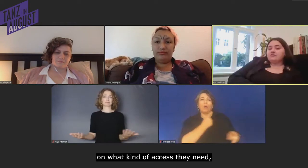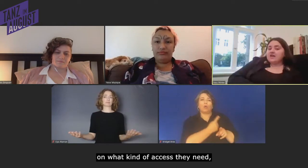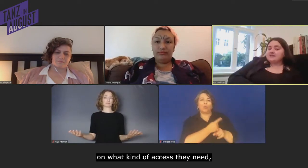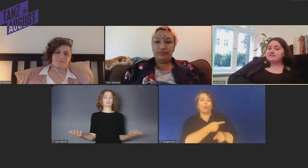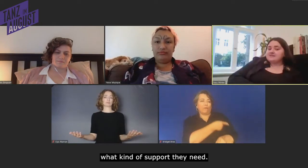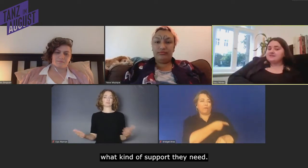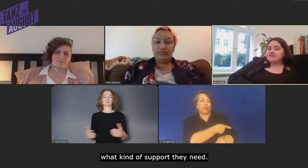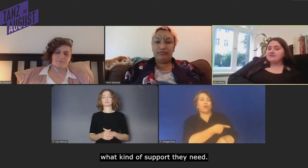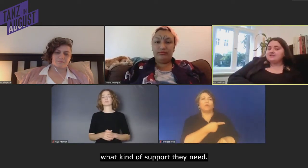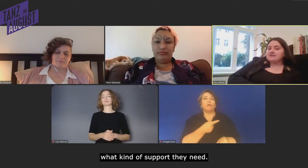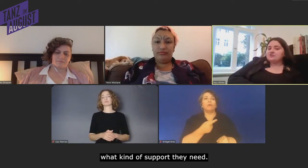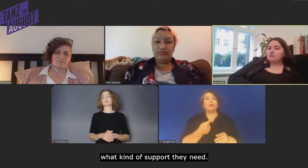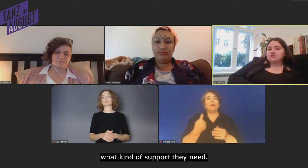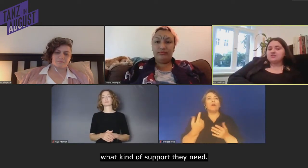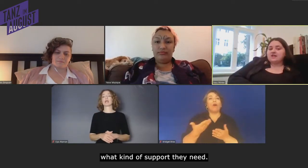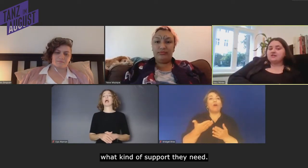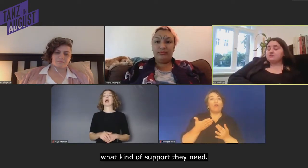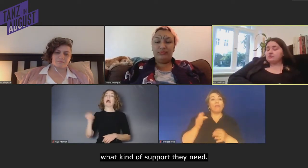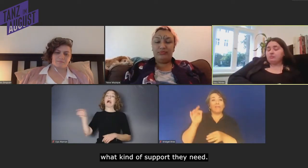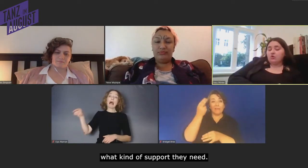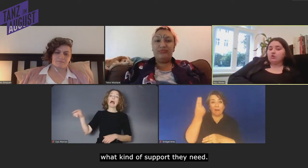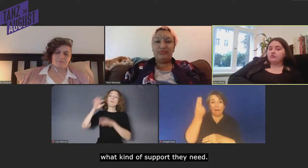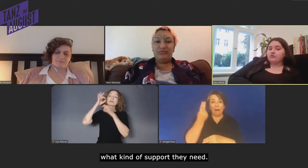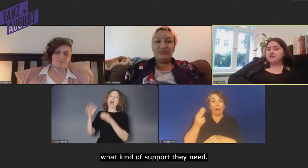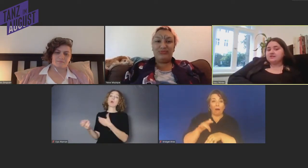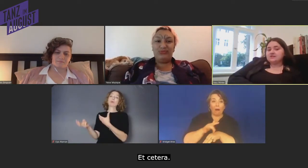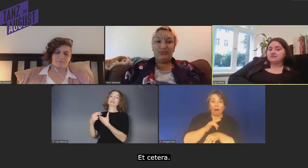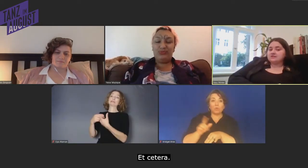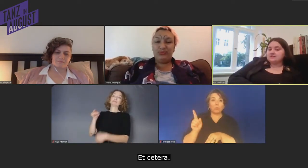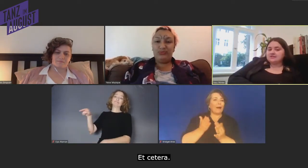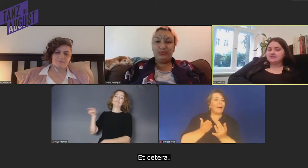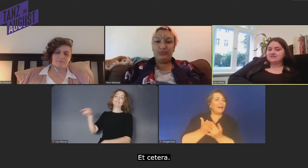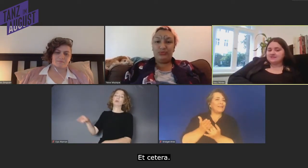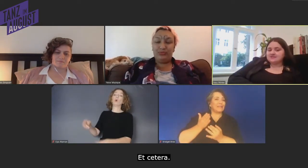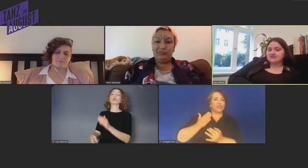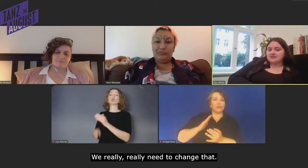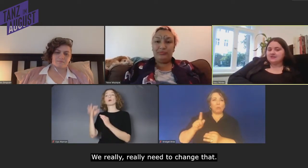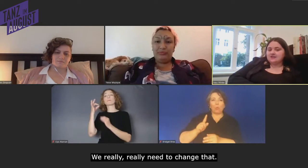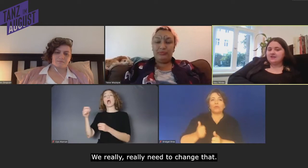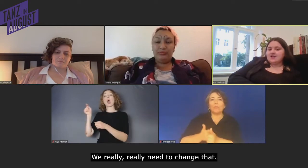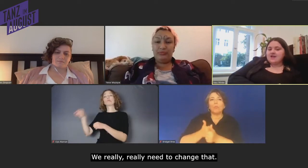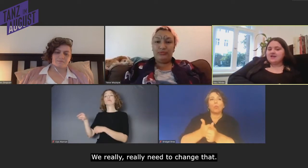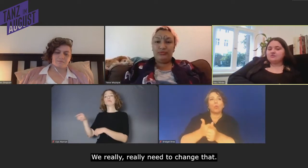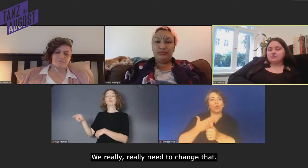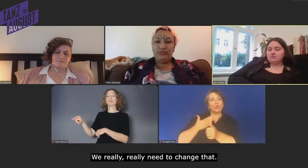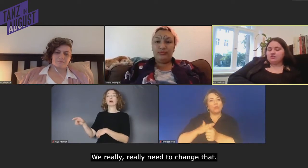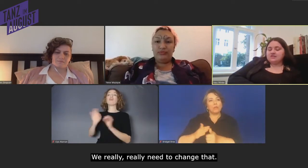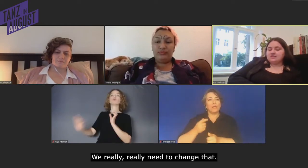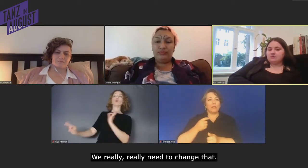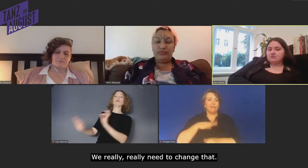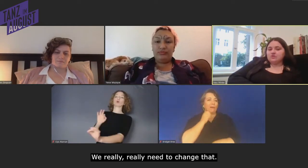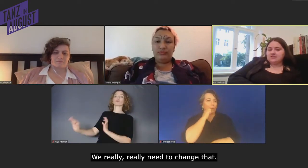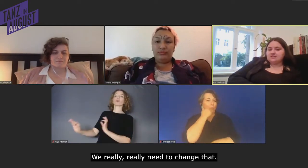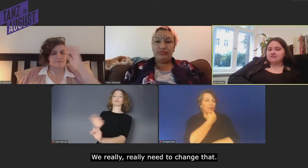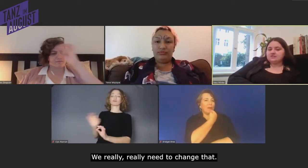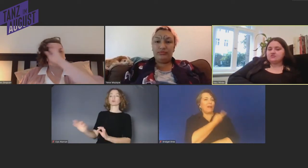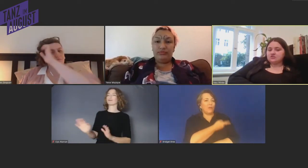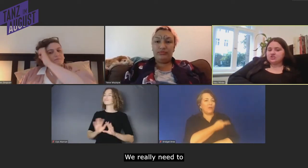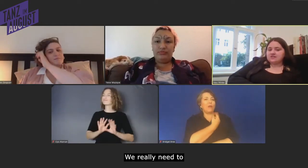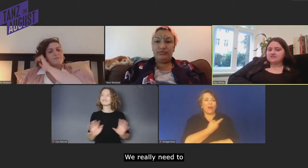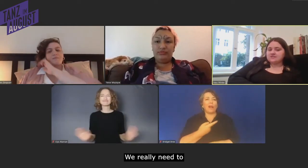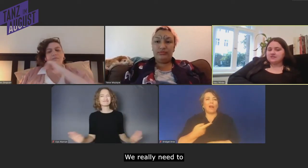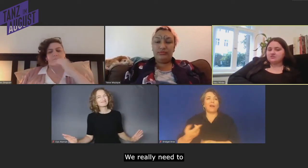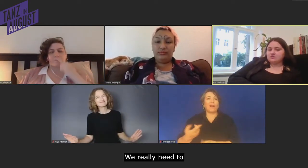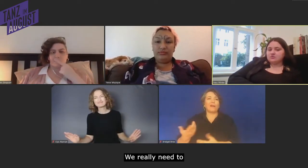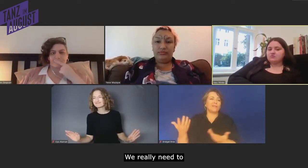of access they need, what kind of support they need, etc. And really, really need to